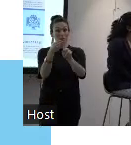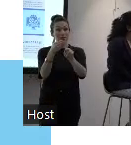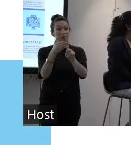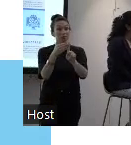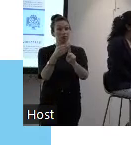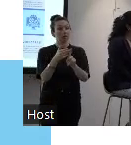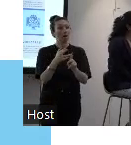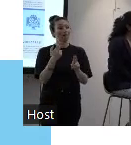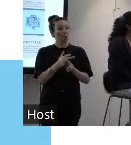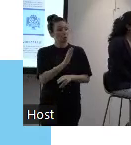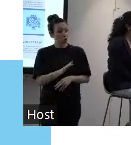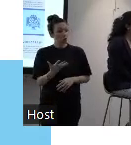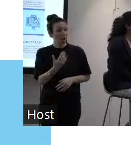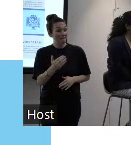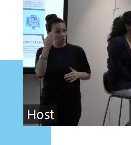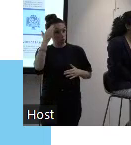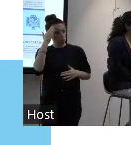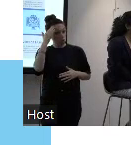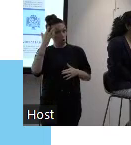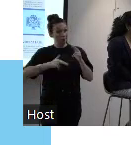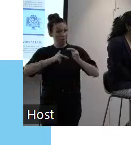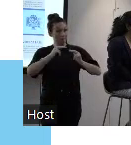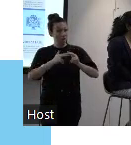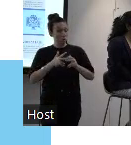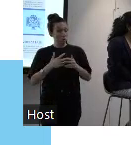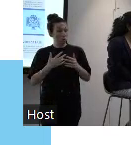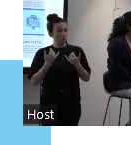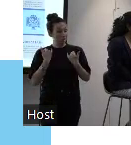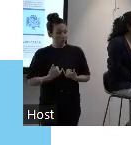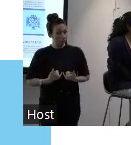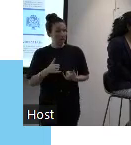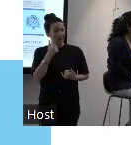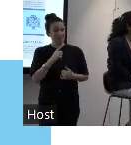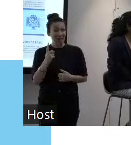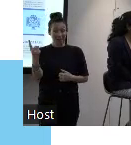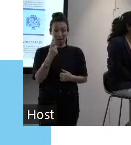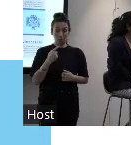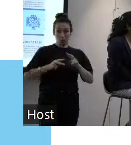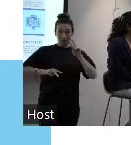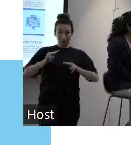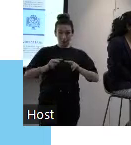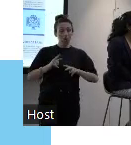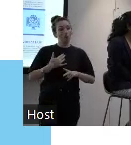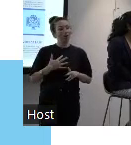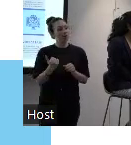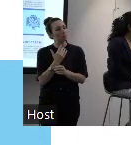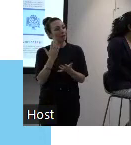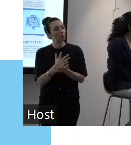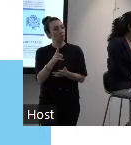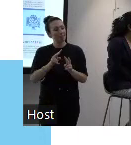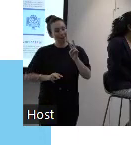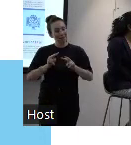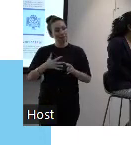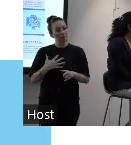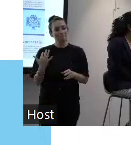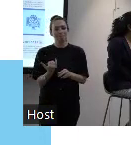with neurodevelopmental conditions who are presenting to clinical services for an assessment. We know that we need to make those assessments much swifter.